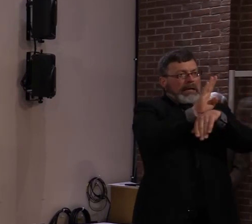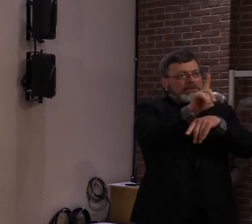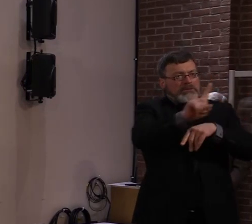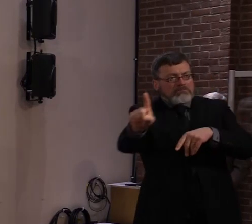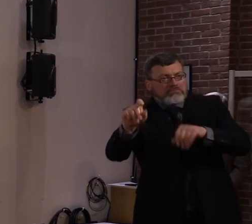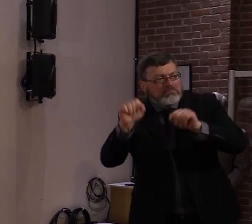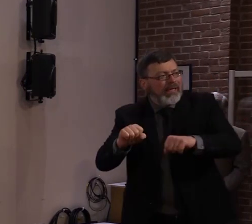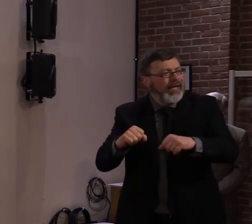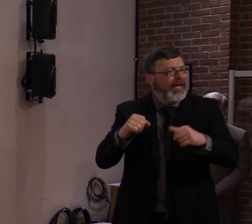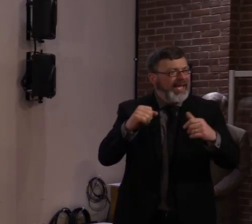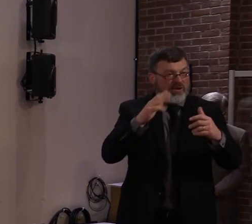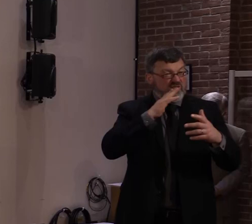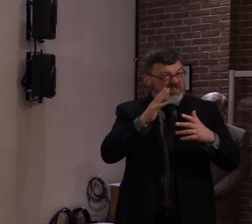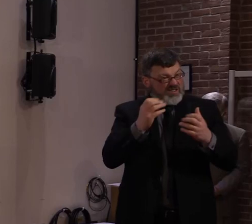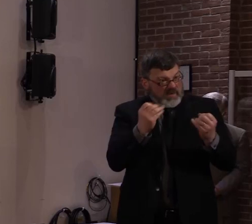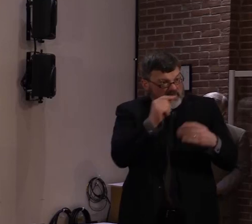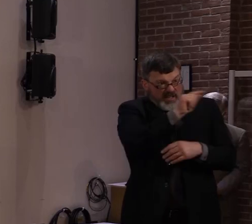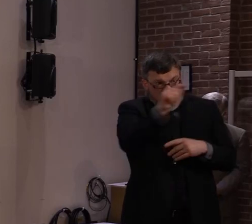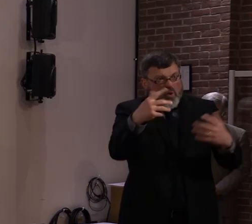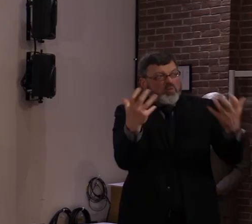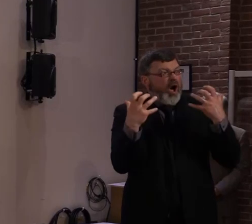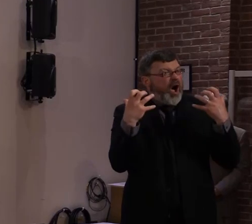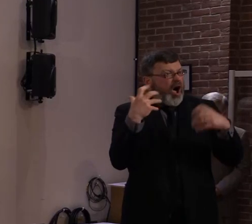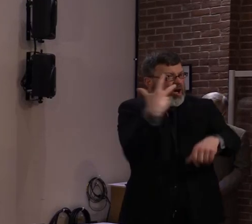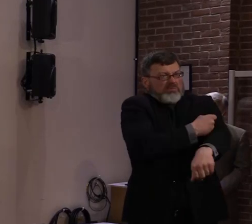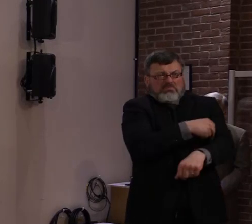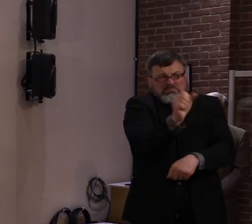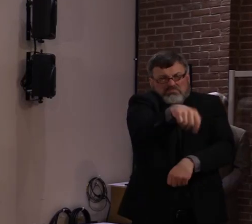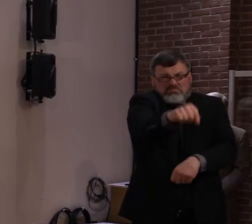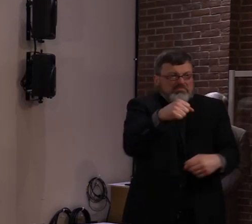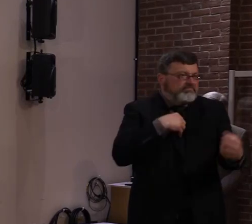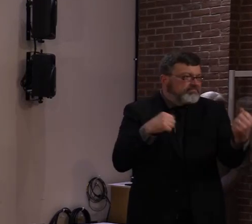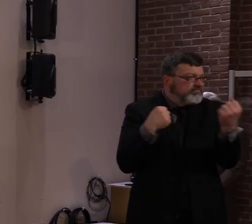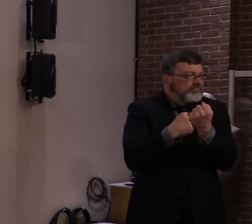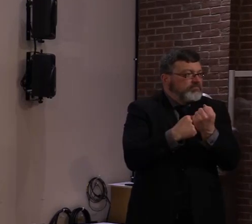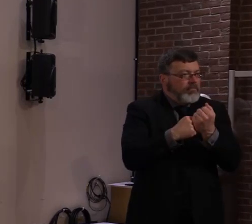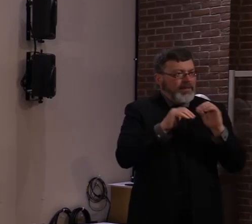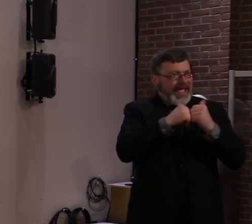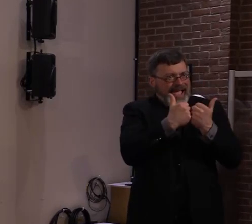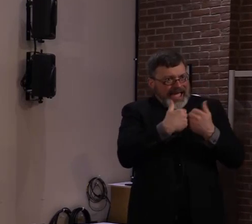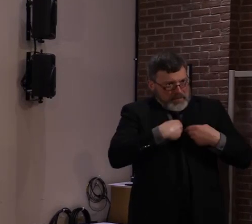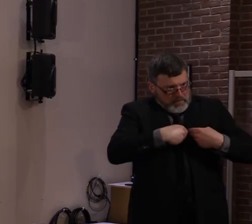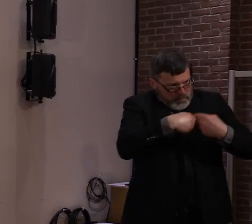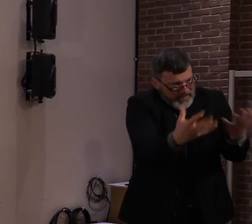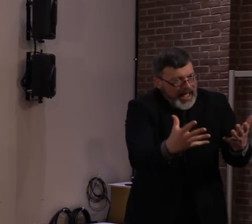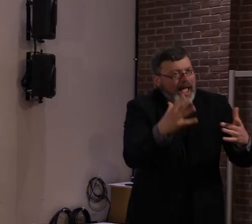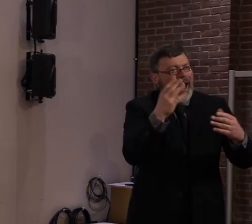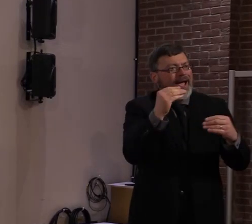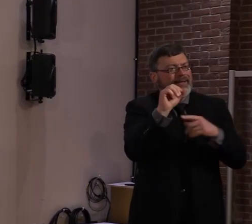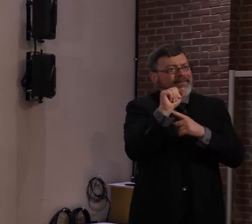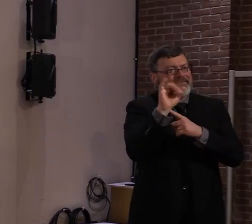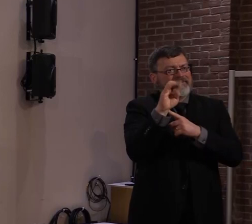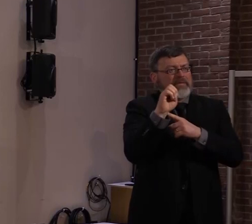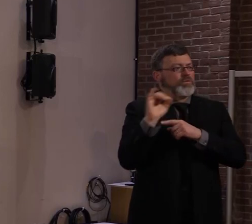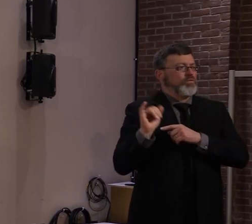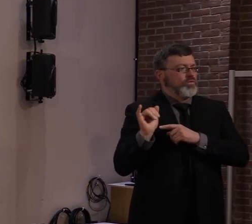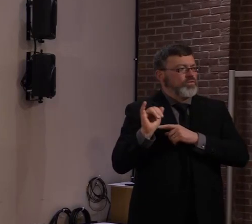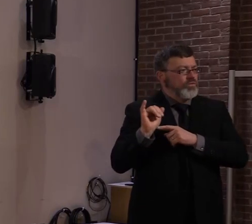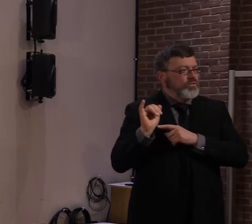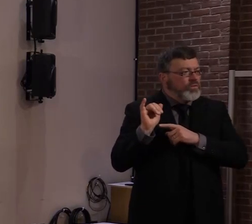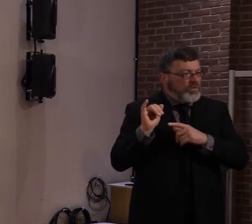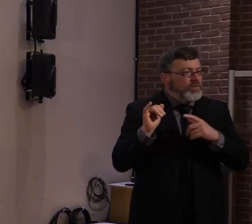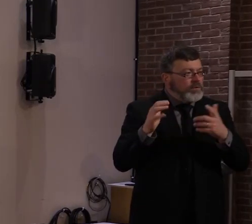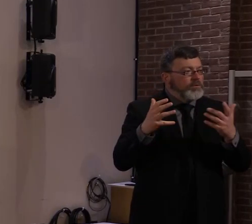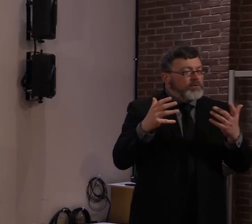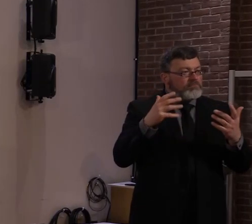with us to make Vermont as safe a place as possible and achieve the highest rate of vaccination we can. As